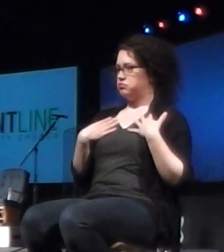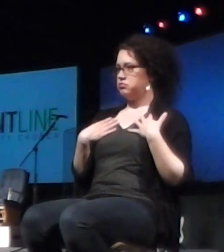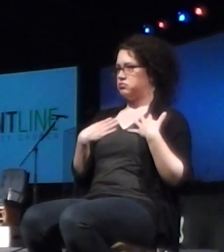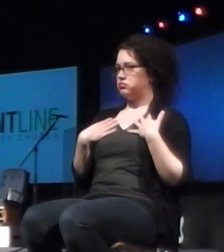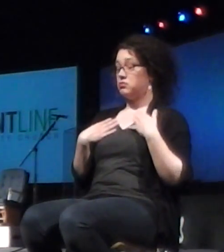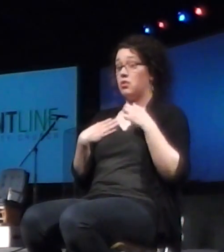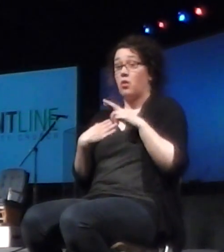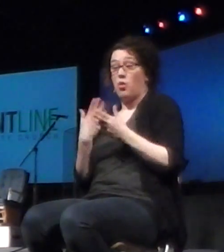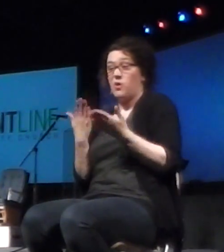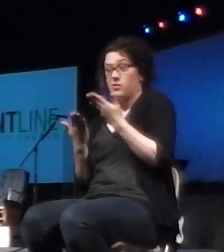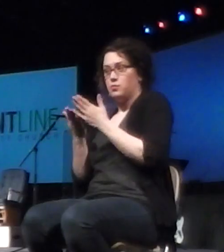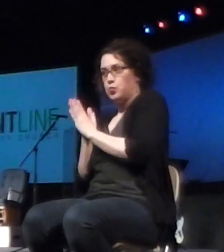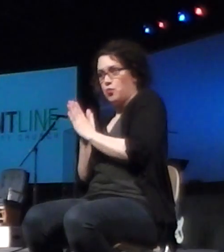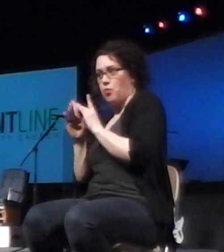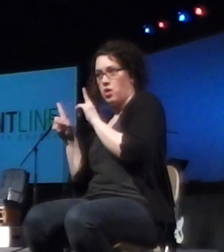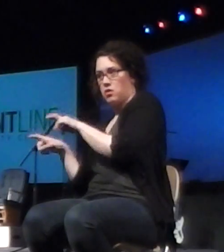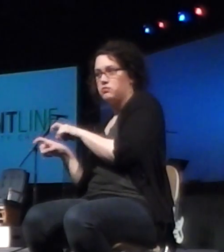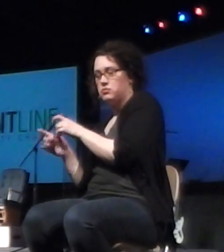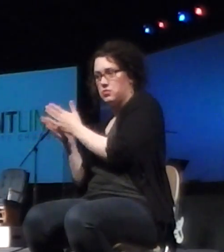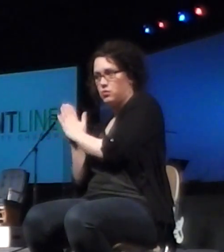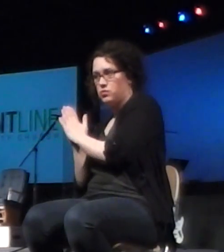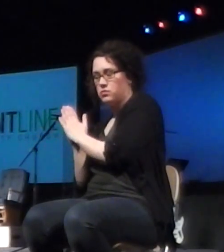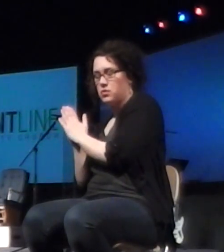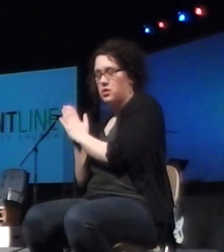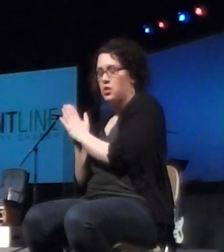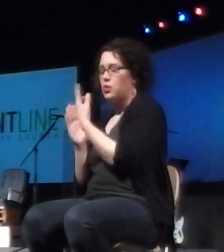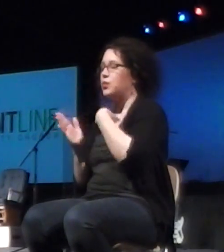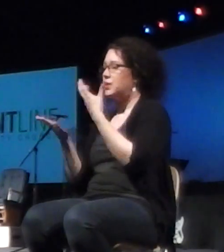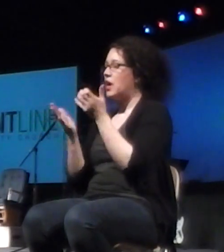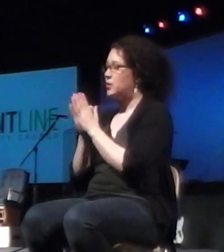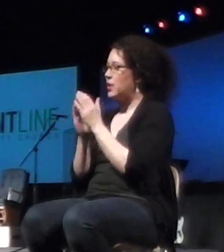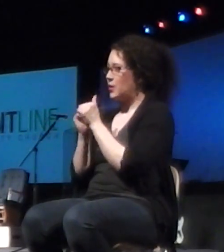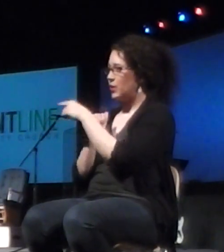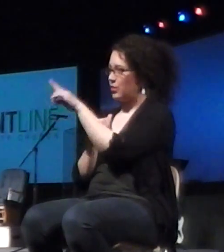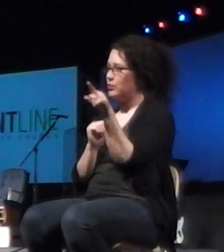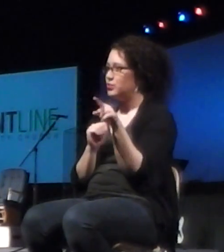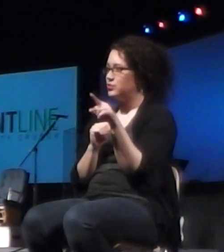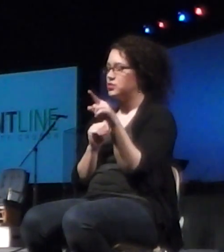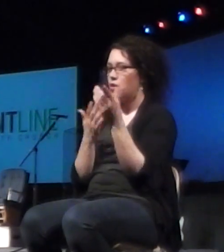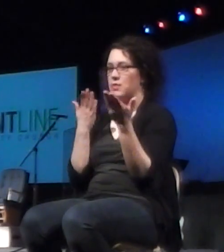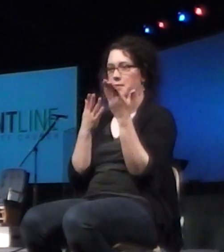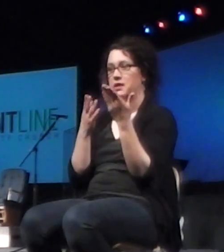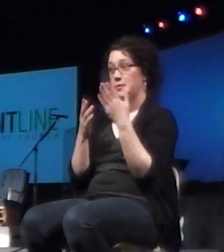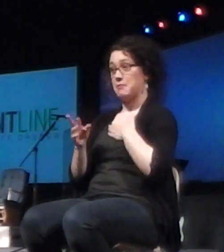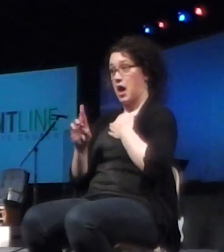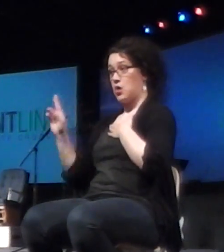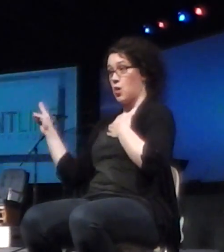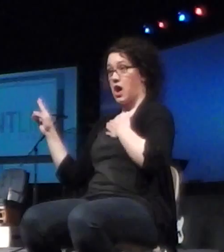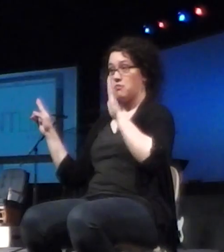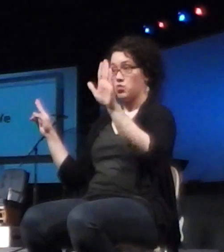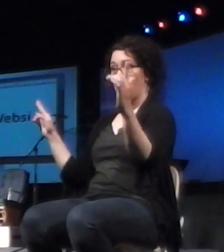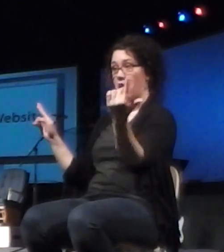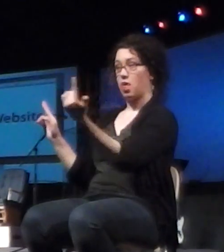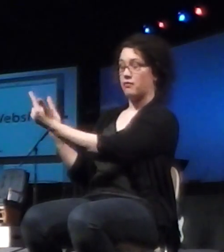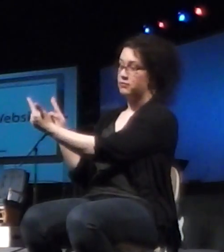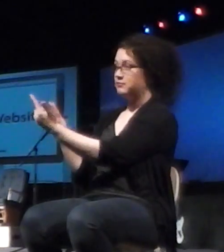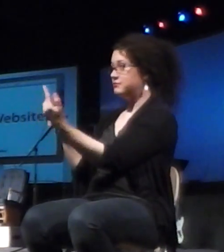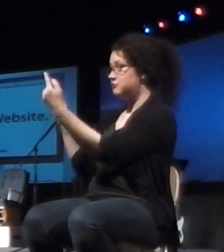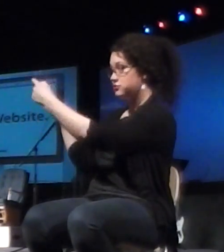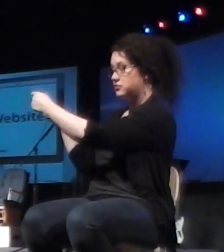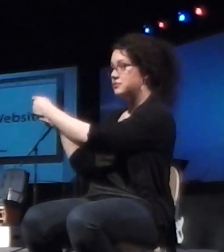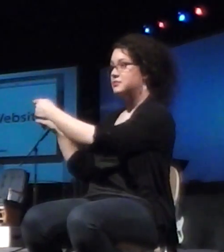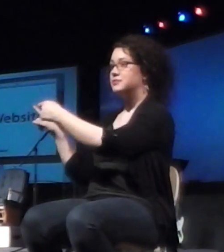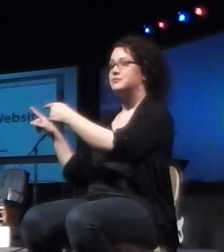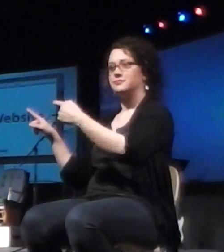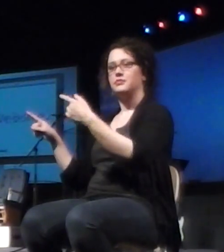request. We would love the privilege and the opportunity to pray with you. So if you want to come right over here to my right, to your left, at the stage right here, we have some